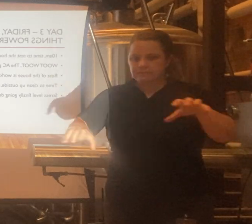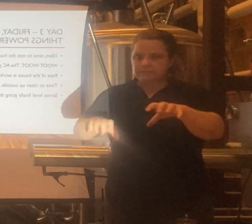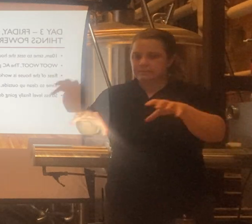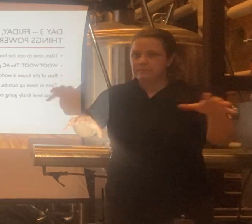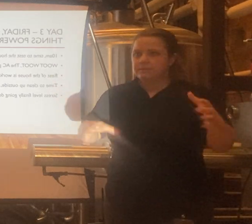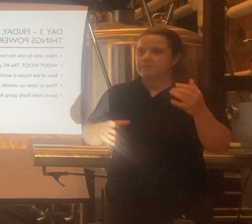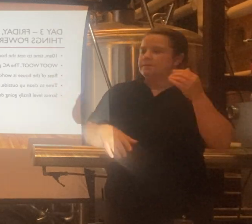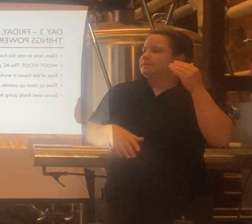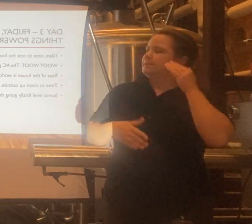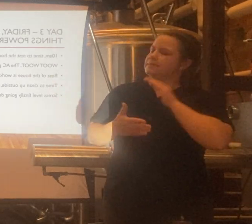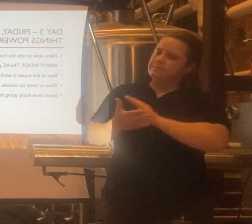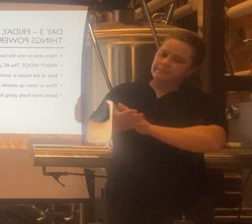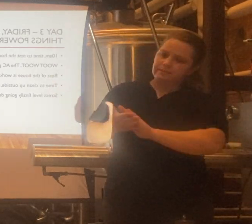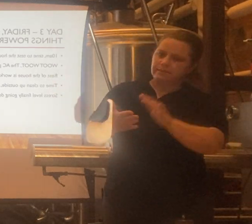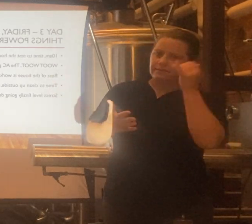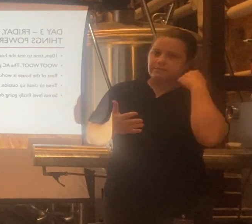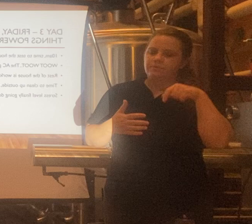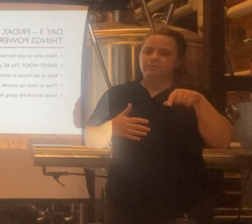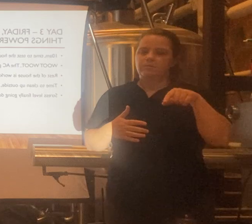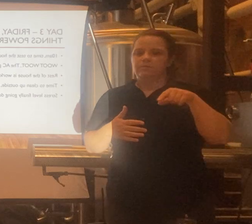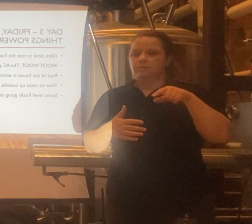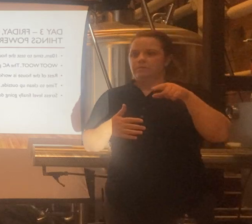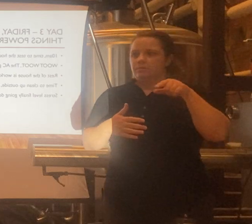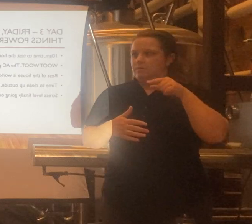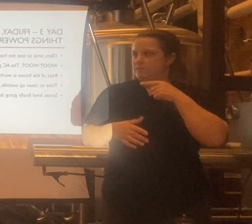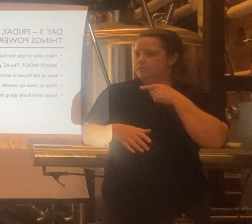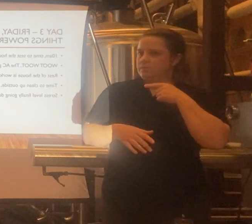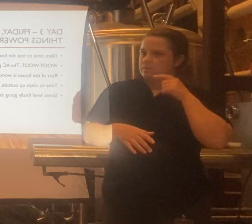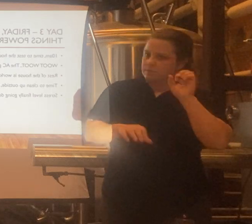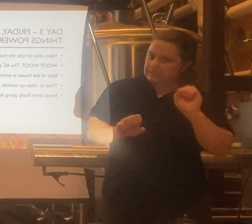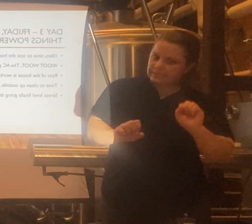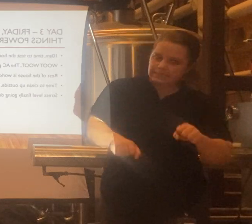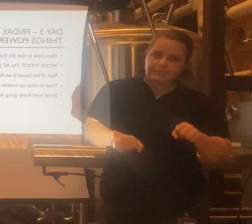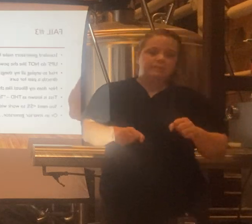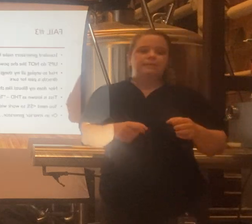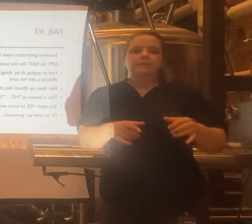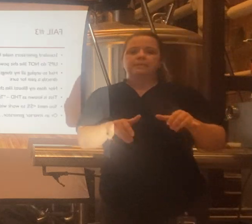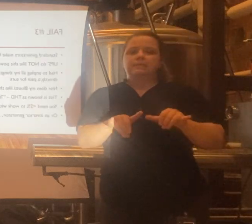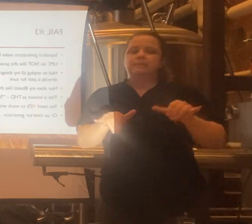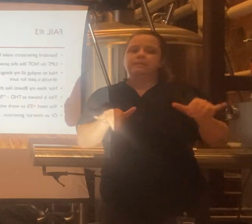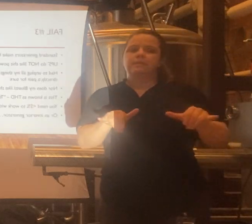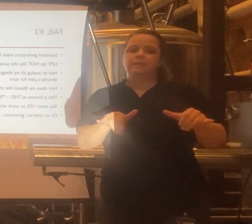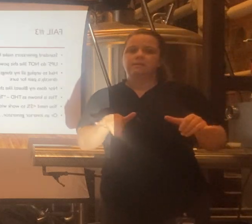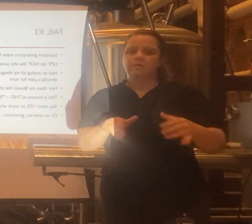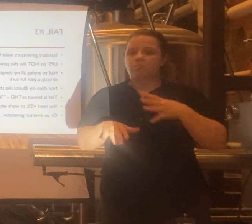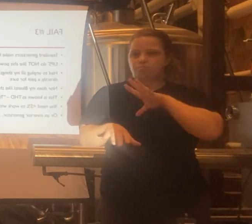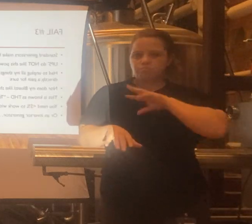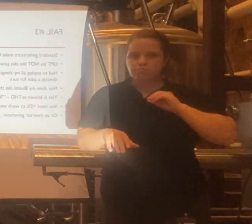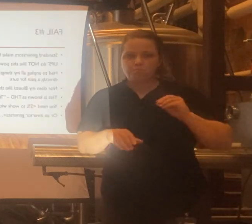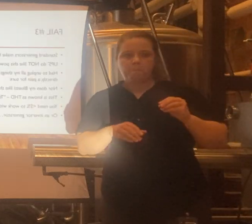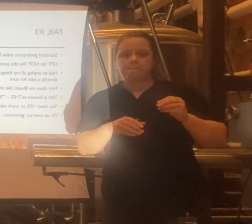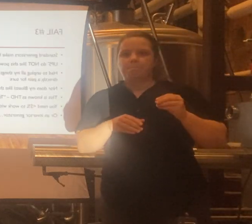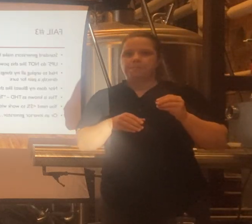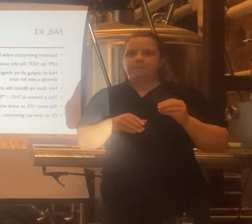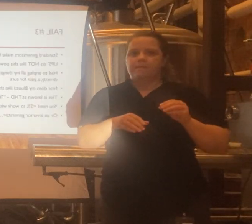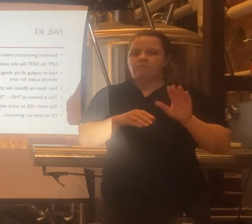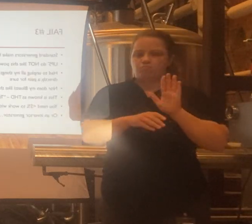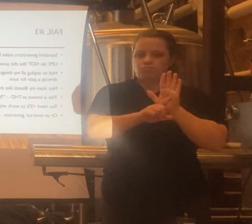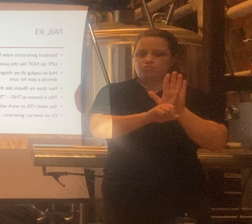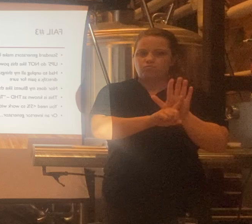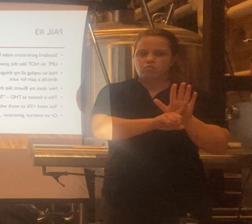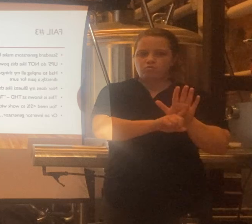bed and clean it up and everything. So yeah, it's time to clean up the mess that occurred with the tornado. So fail number